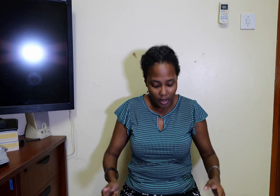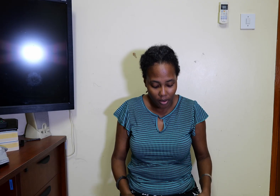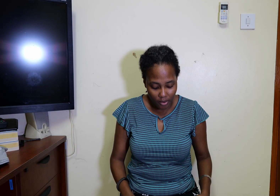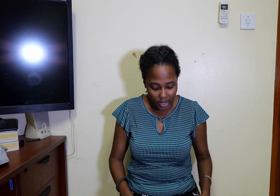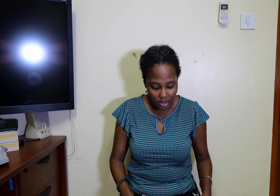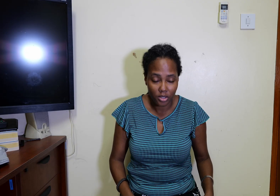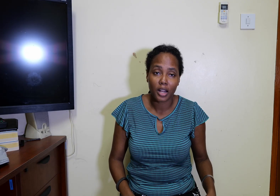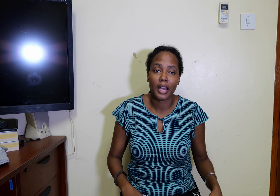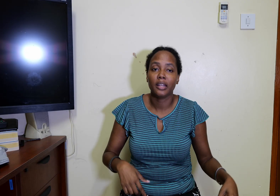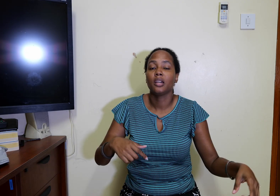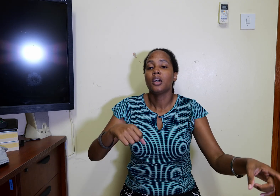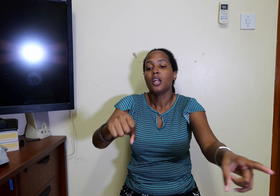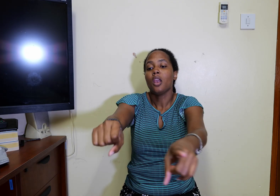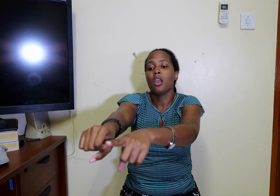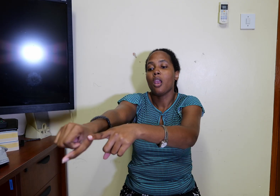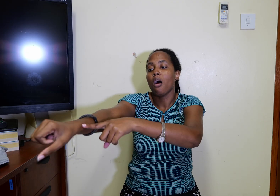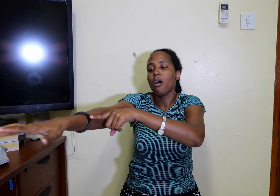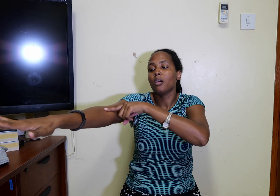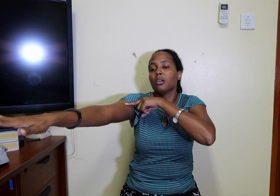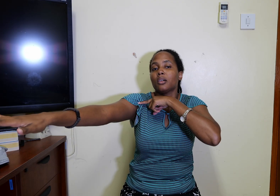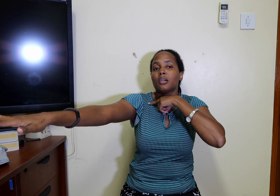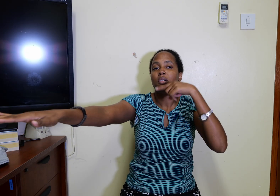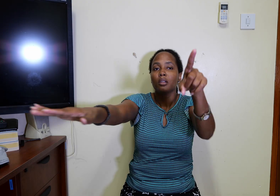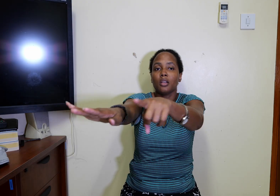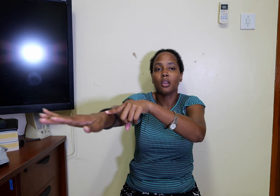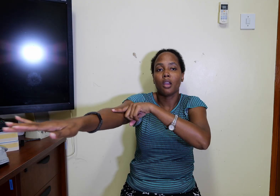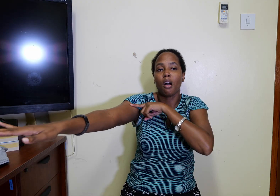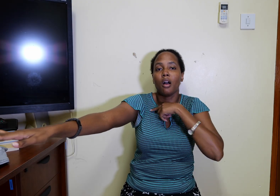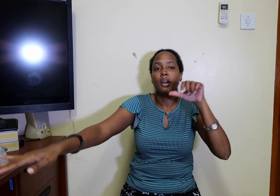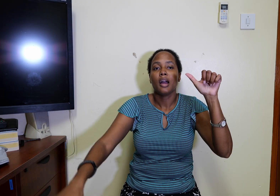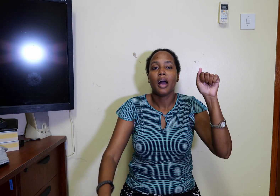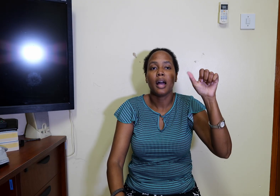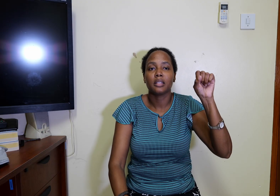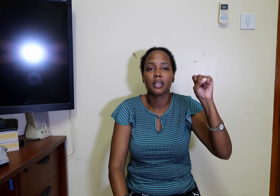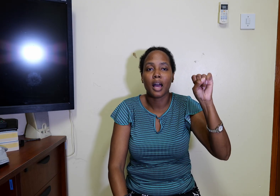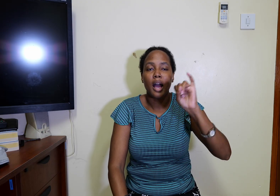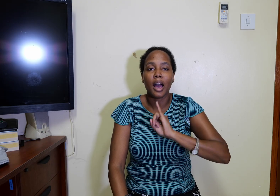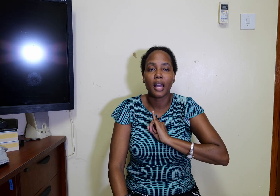All right, so let's do that line. Long, long as